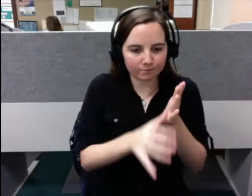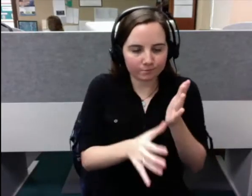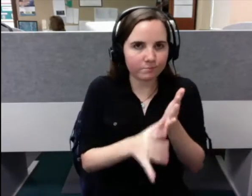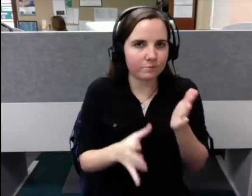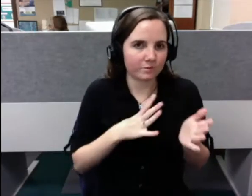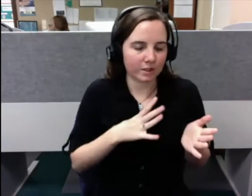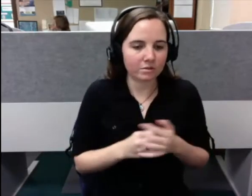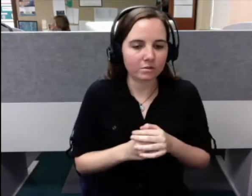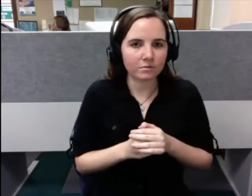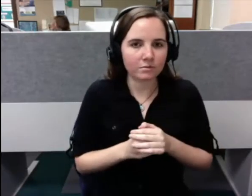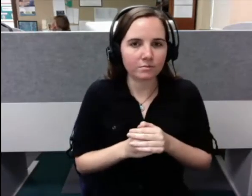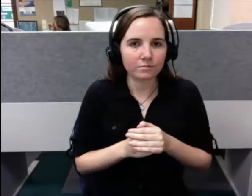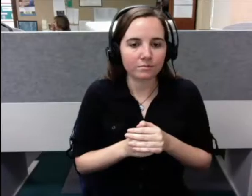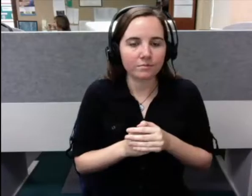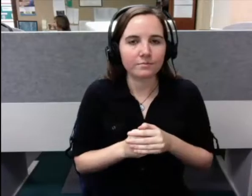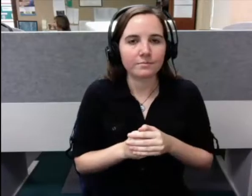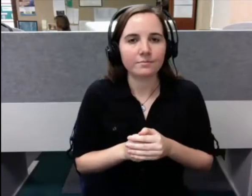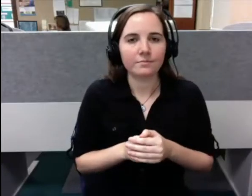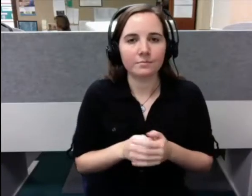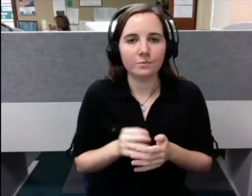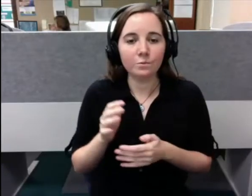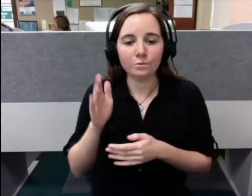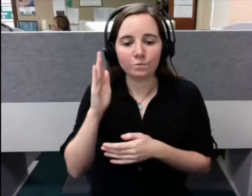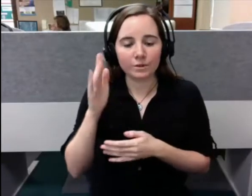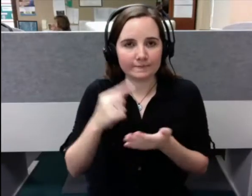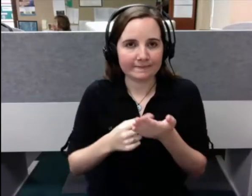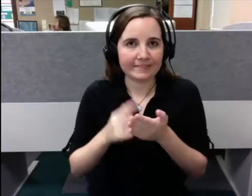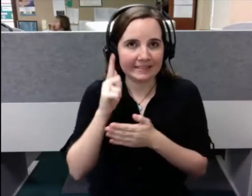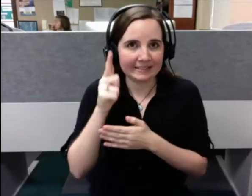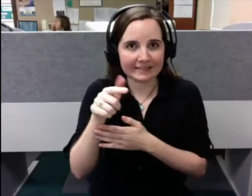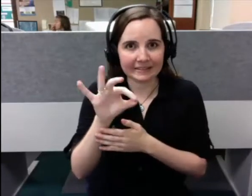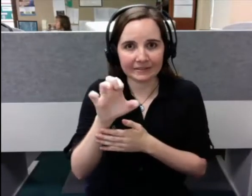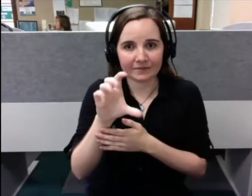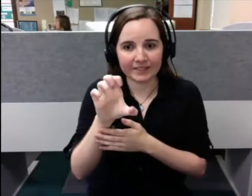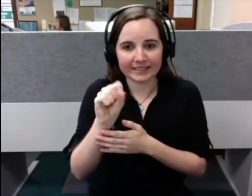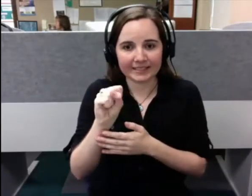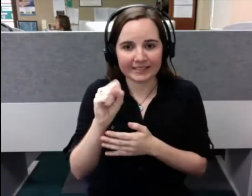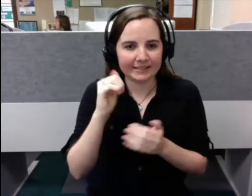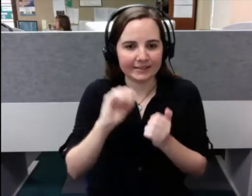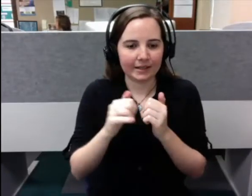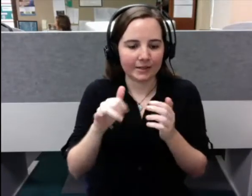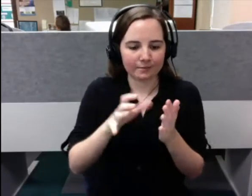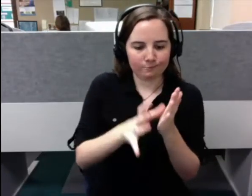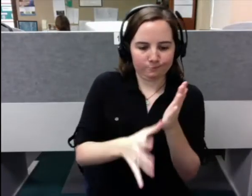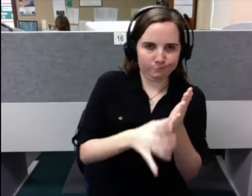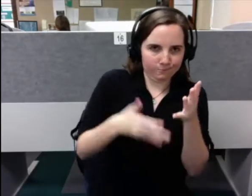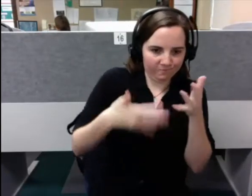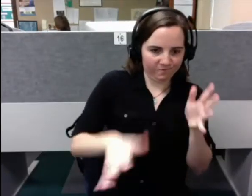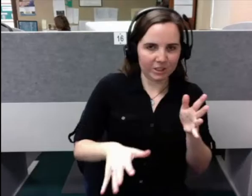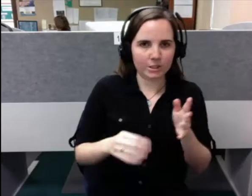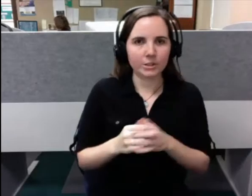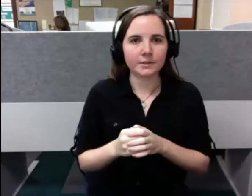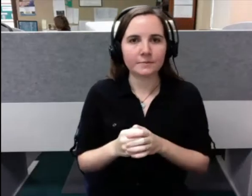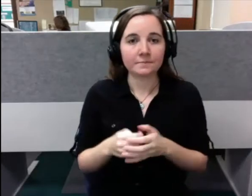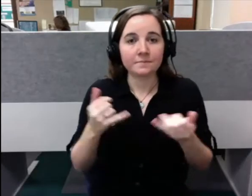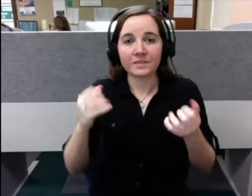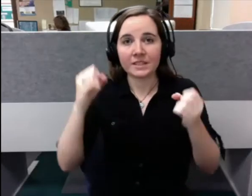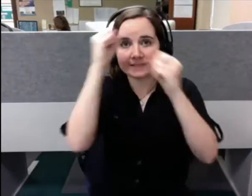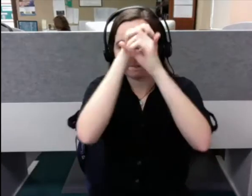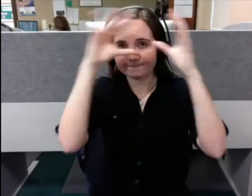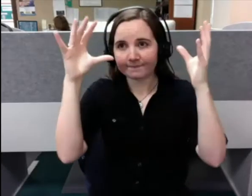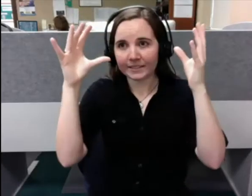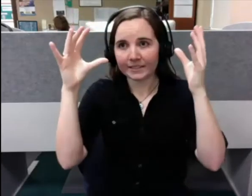will handle the removal of feces from the body. What we're going to do today is pretend we're a chicken sandwich or a cheeseburger or